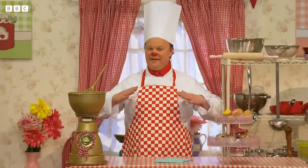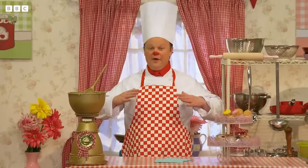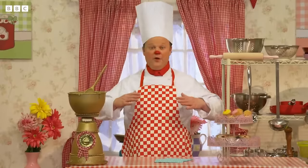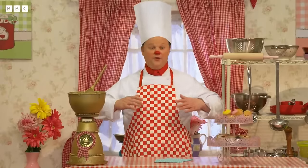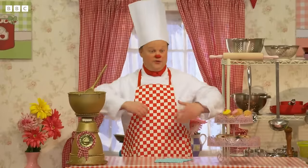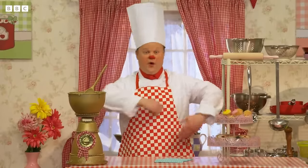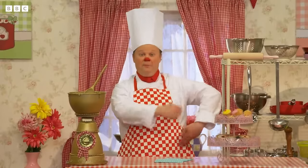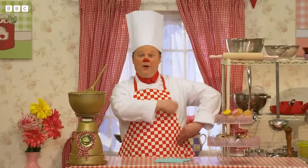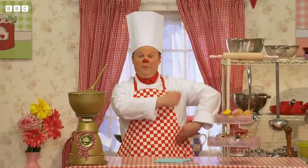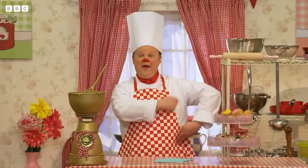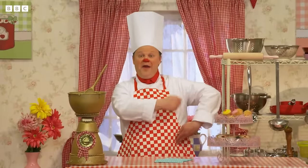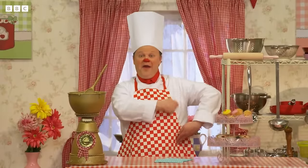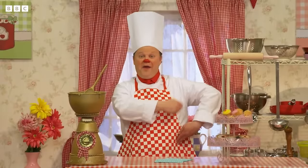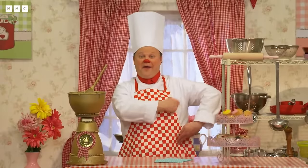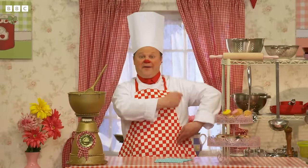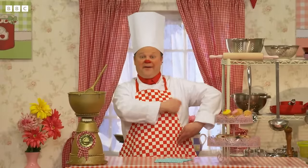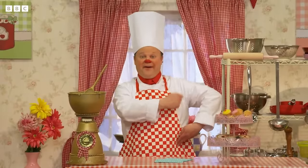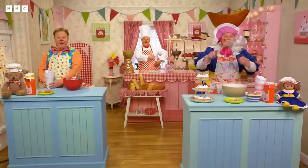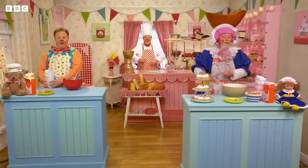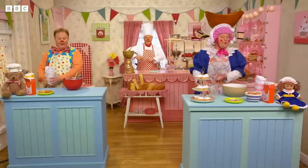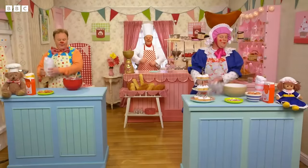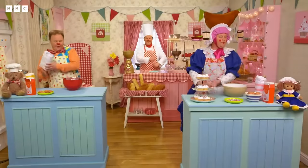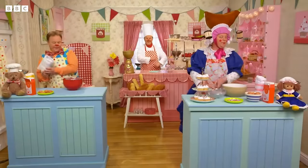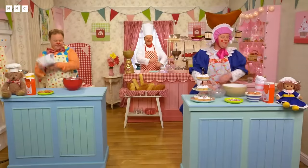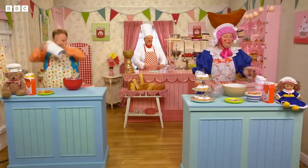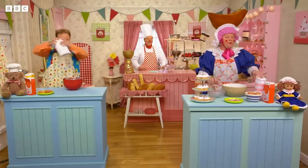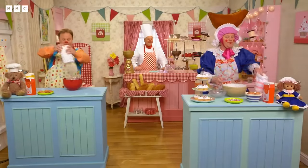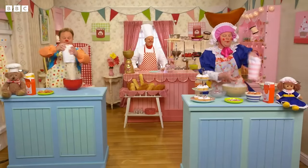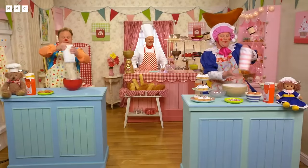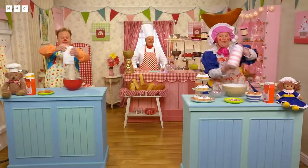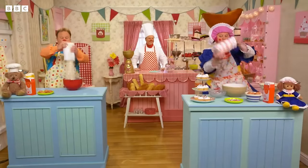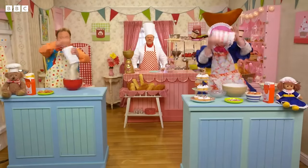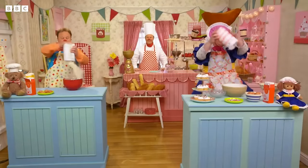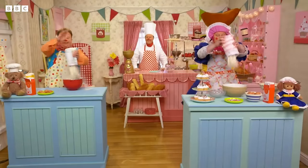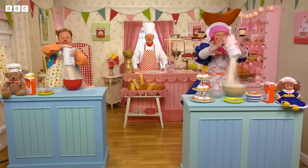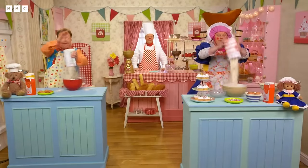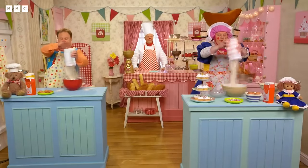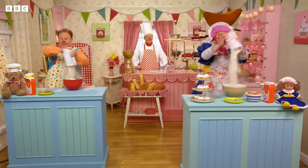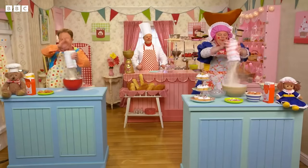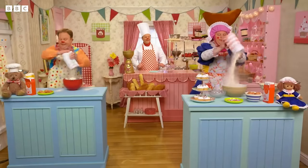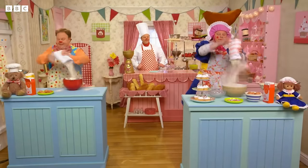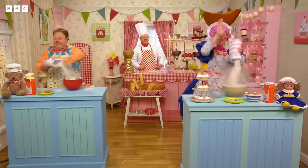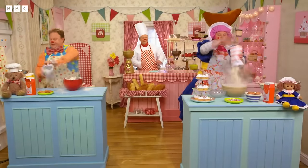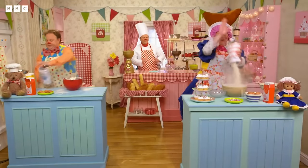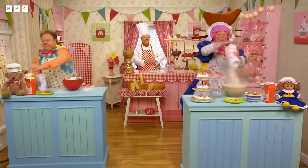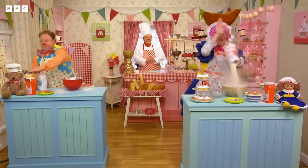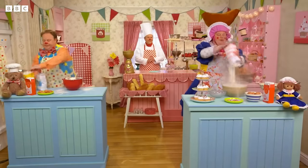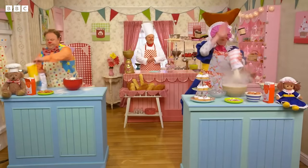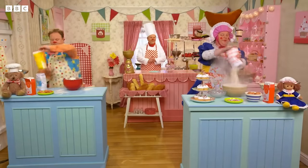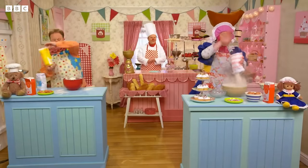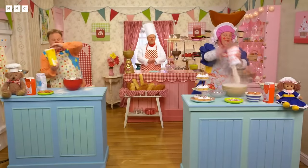Get set. Tumble bake! Woohoo! The baking competition has